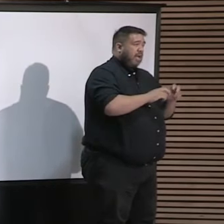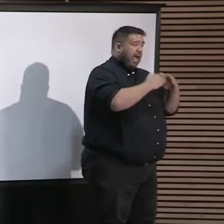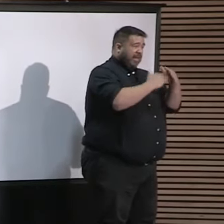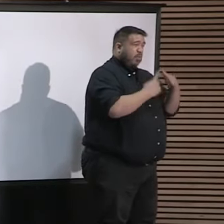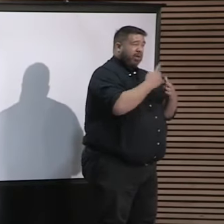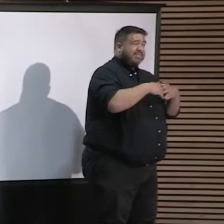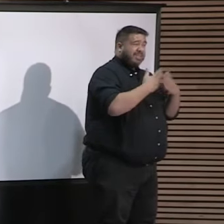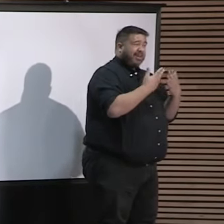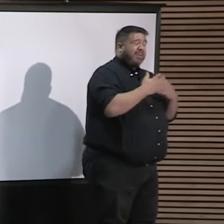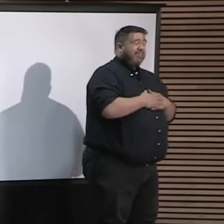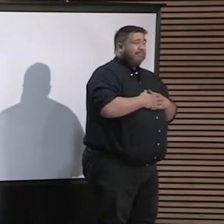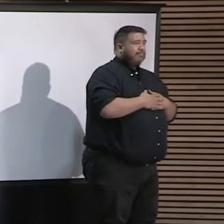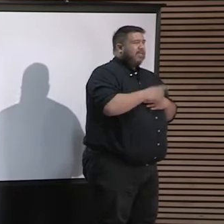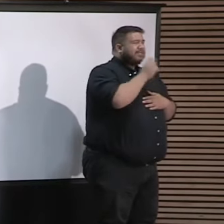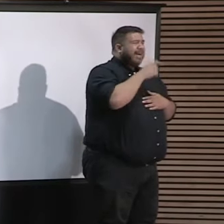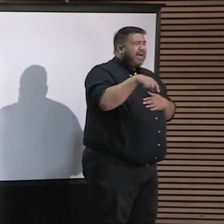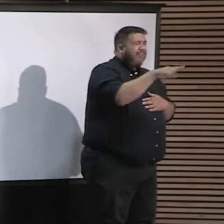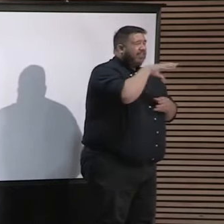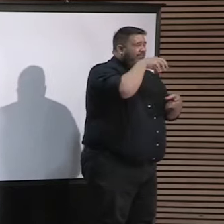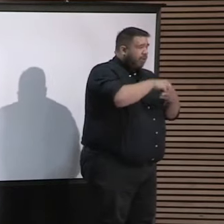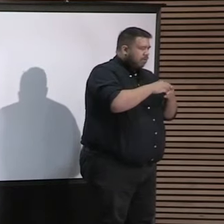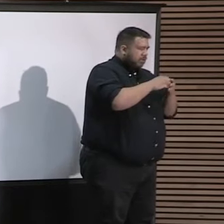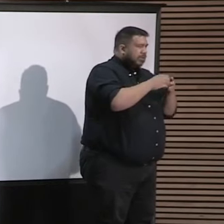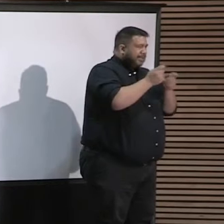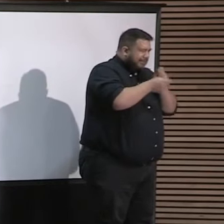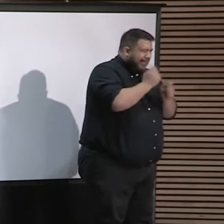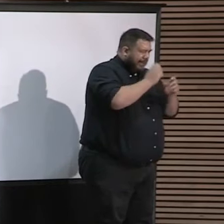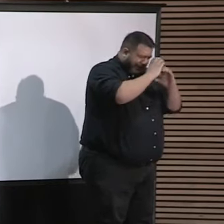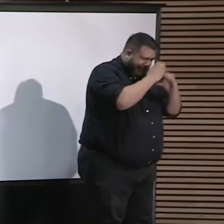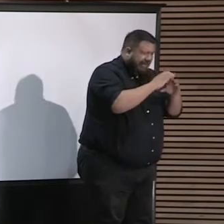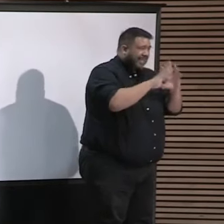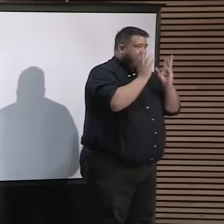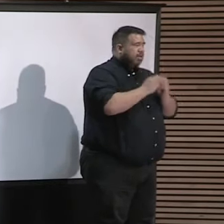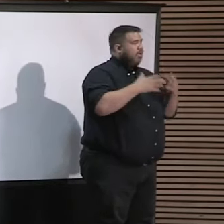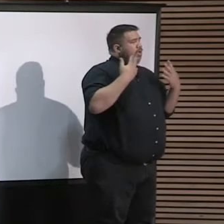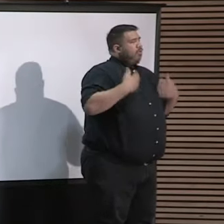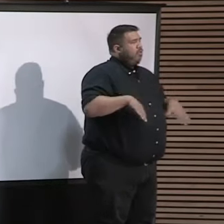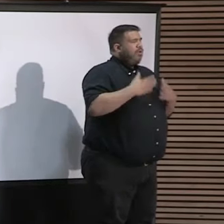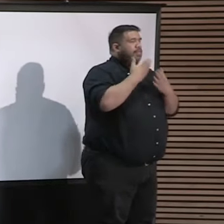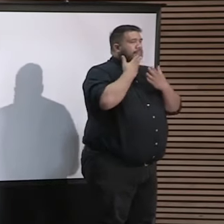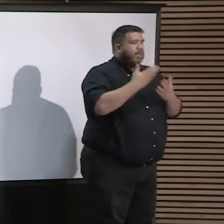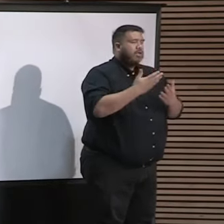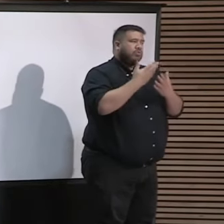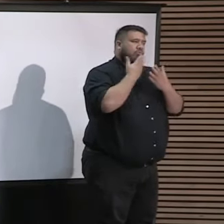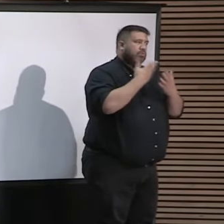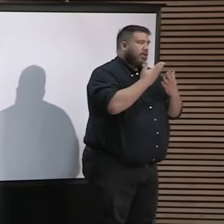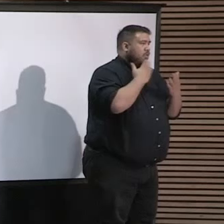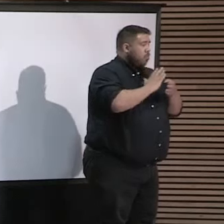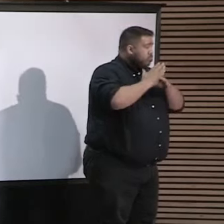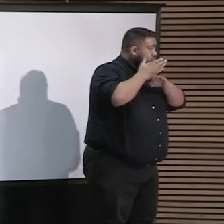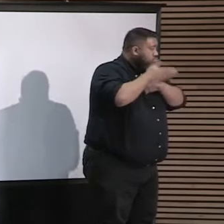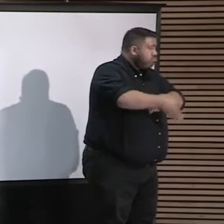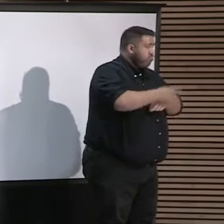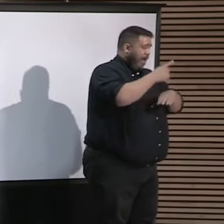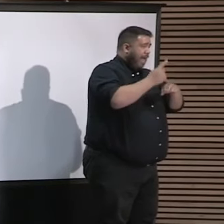in the testing process. It is an enormous undertaking. Our lab workers in particular are working incredibly long hours to get these